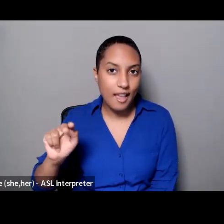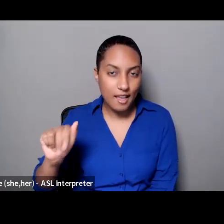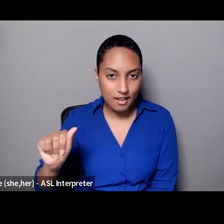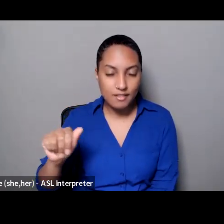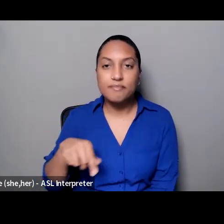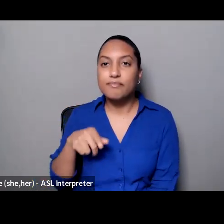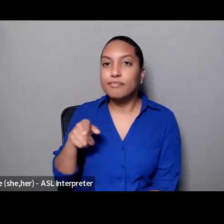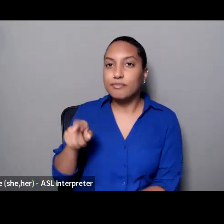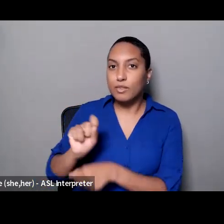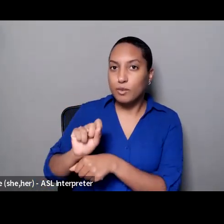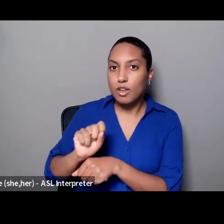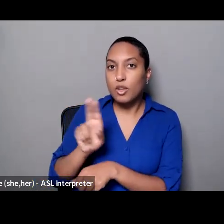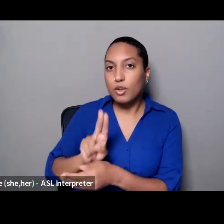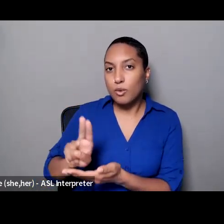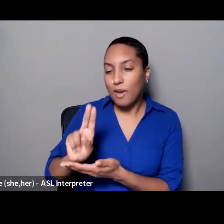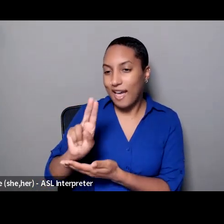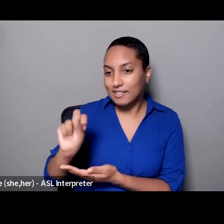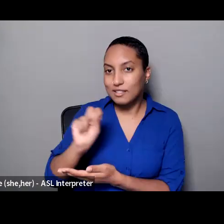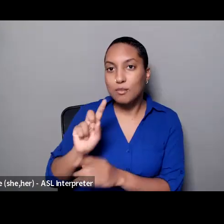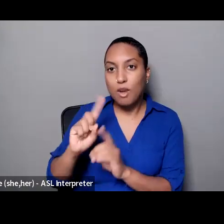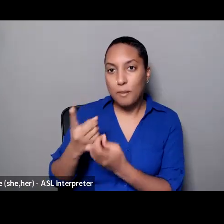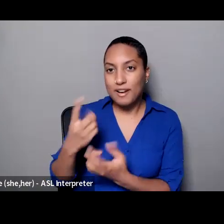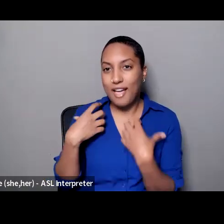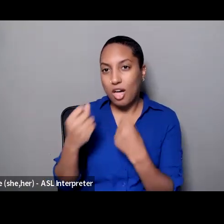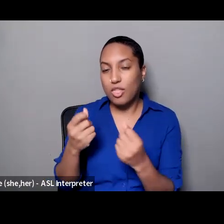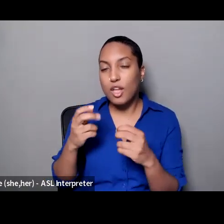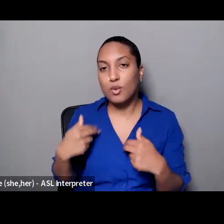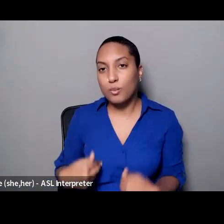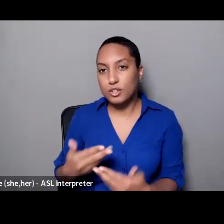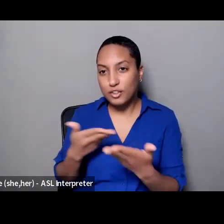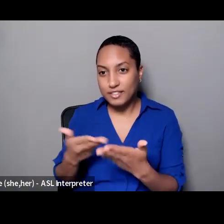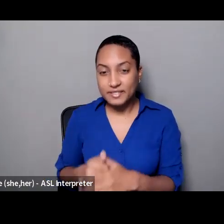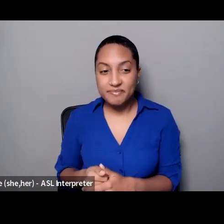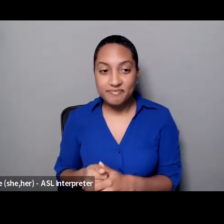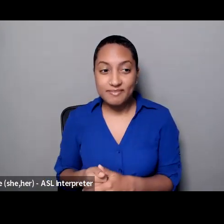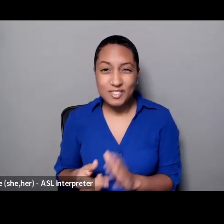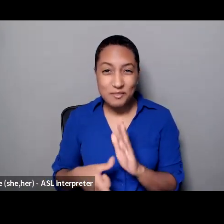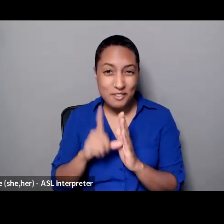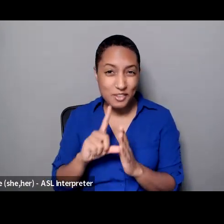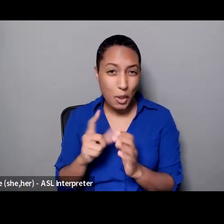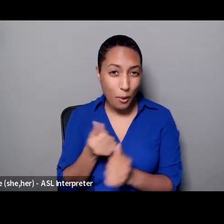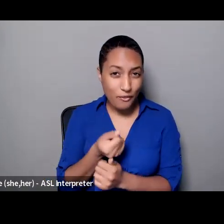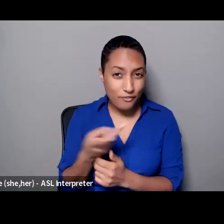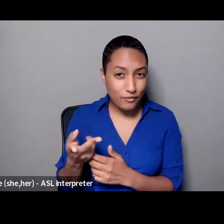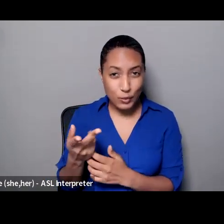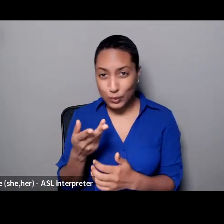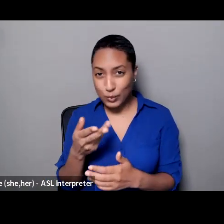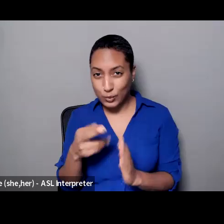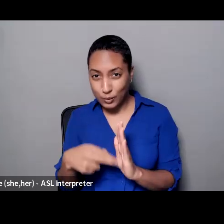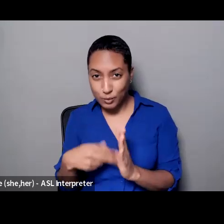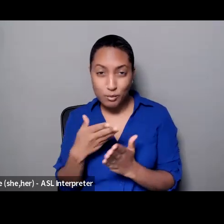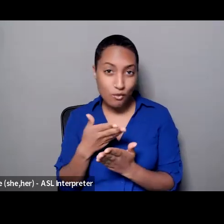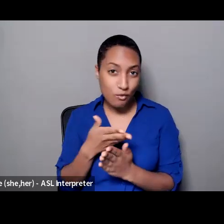Department of Health and Human Services. So to go over a couple of housekeeping things before we get started, captions